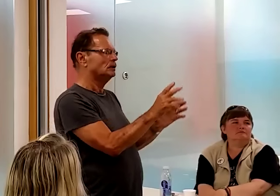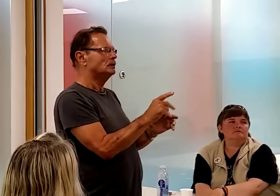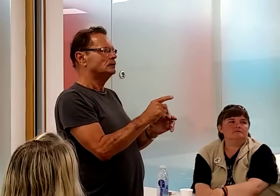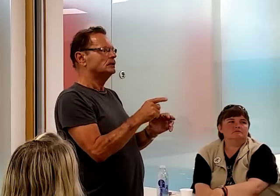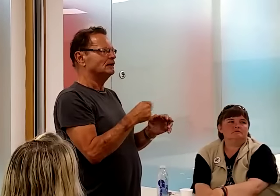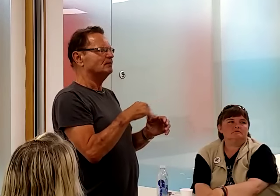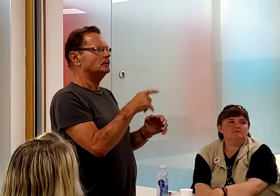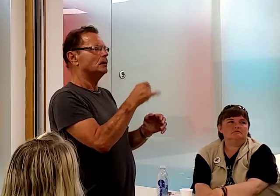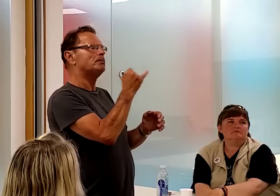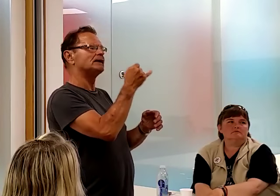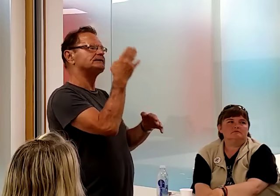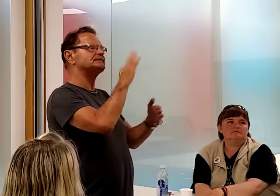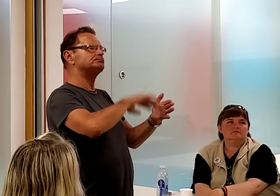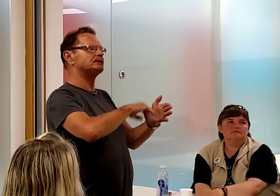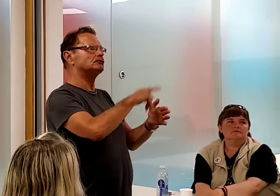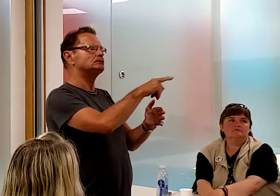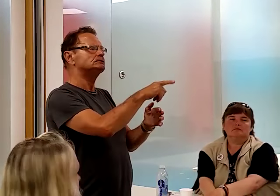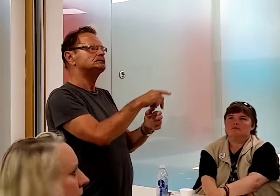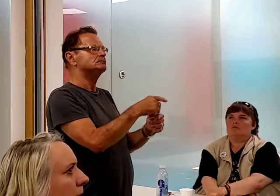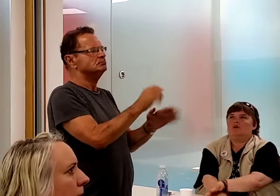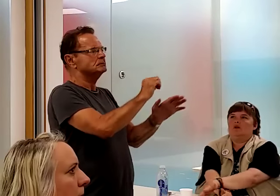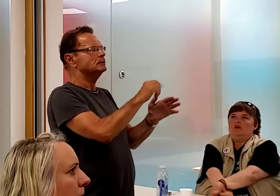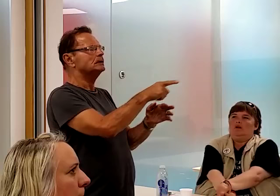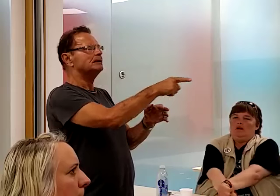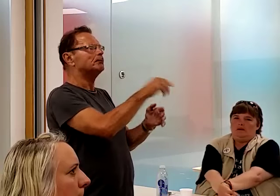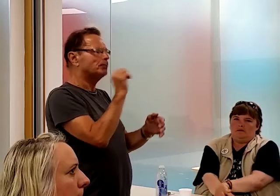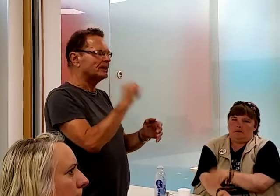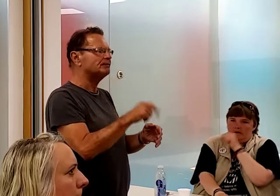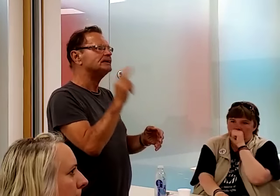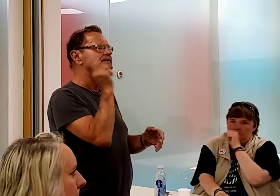and have experiences of unions there.